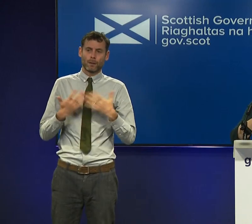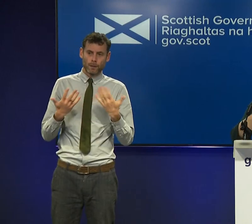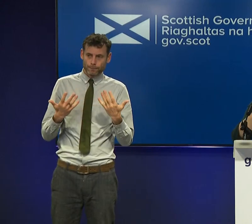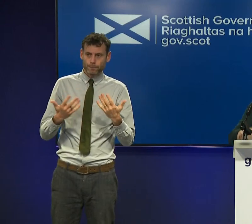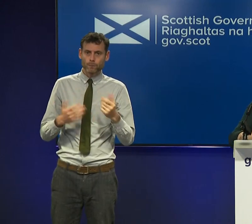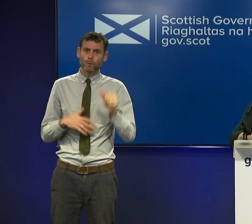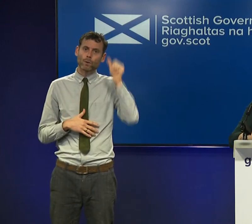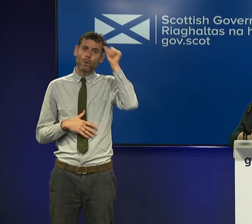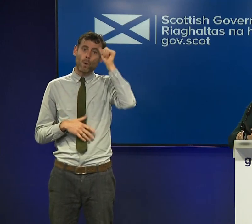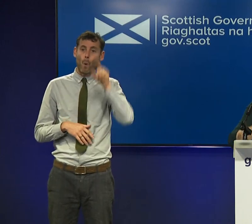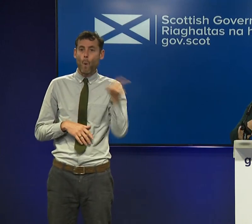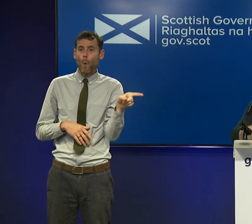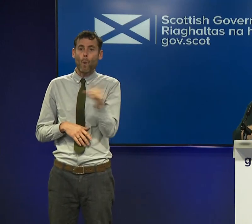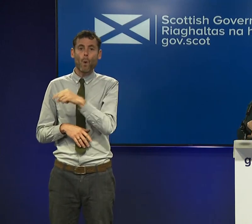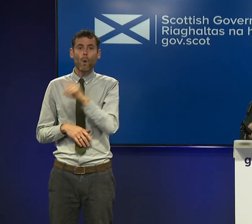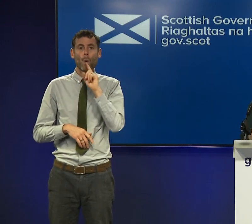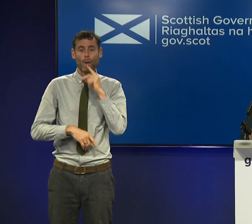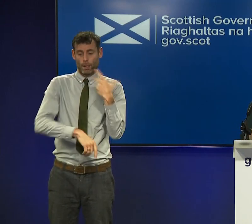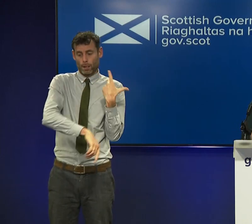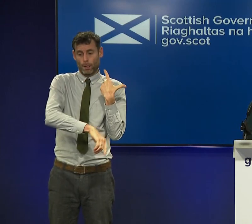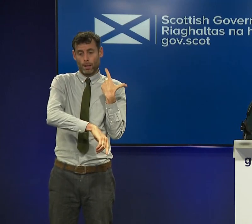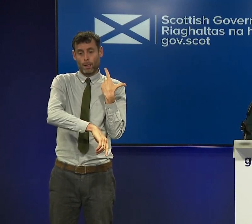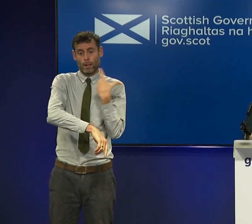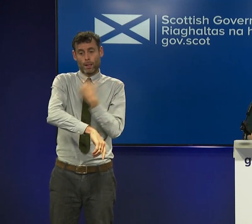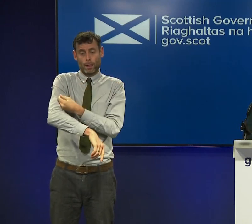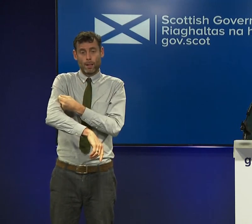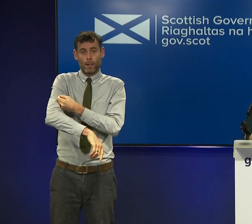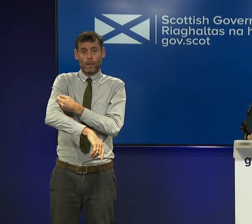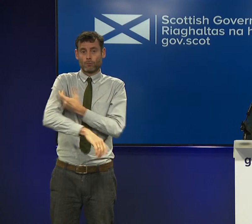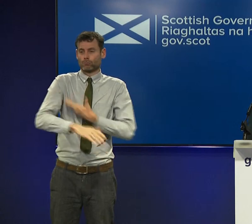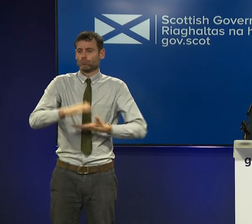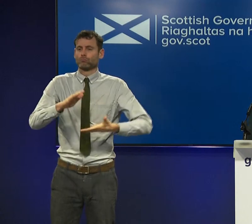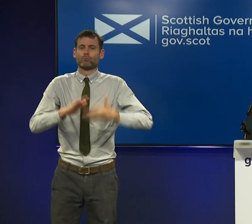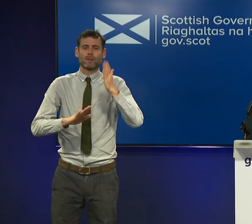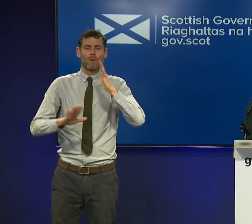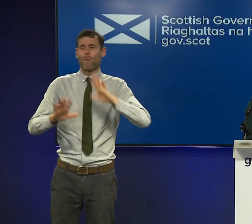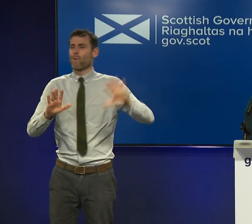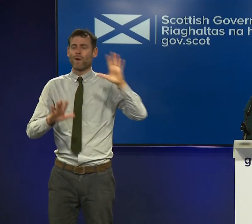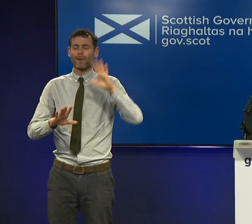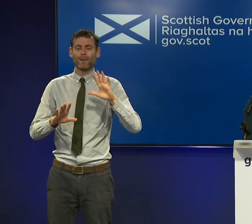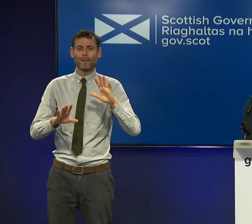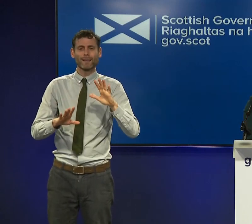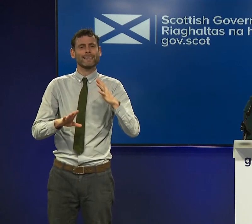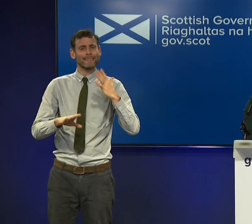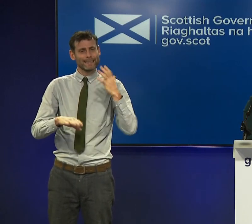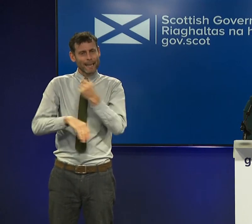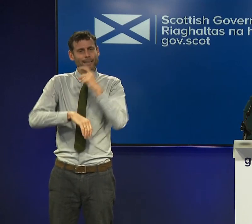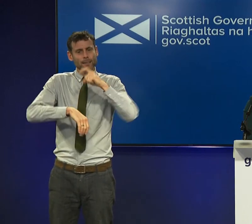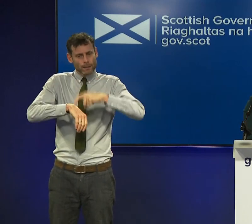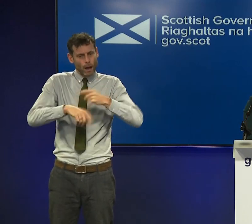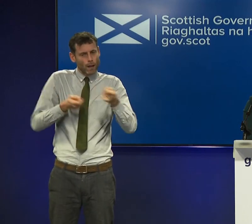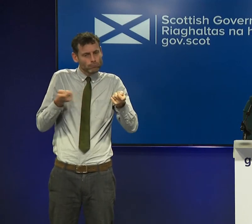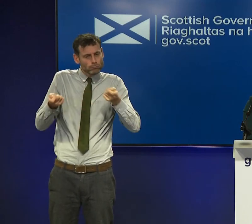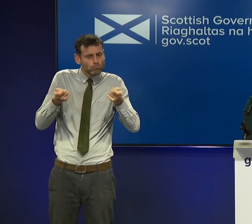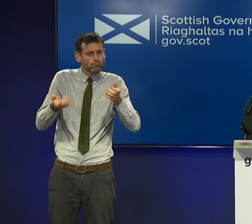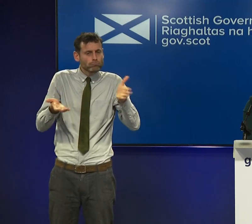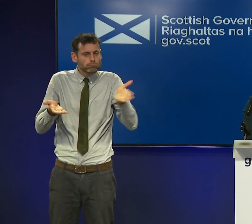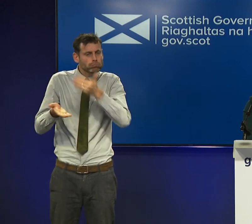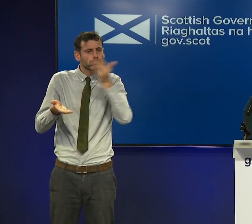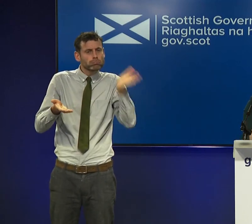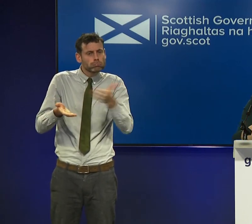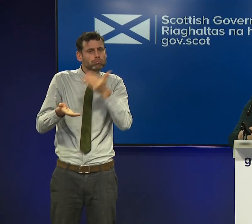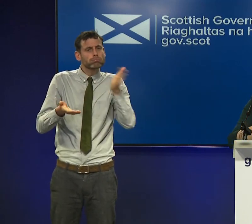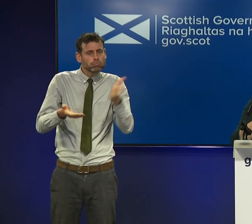on, you know, one day after advice changes. I think we know that from previous phases of the